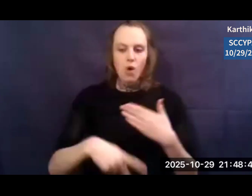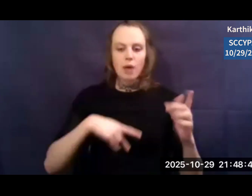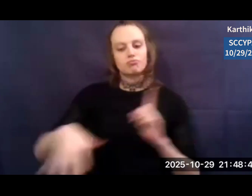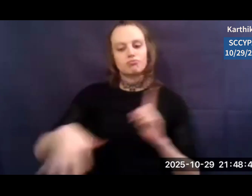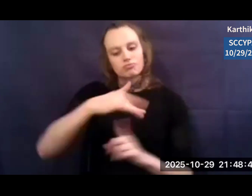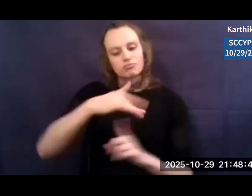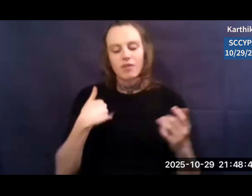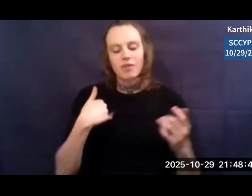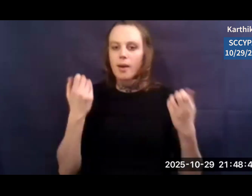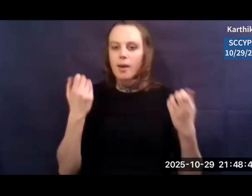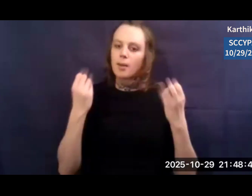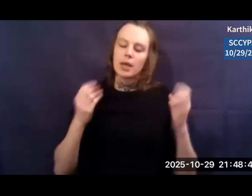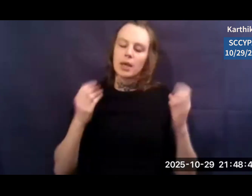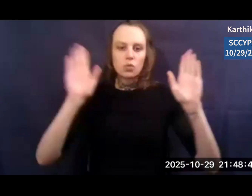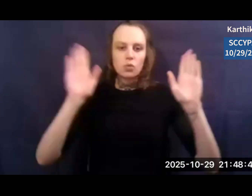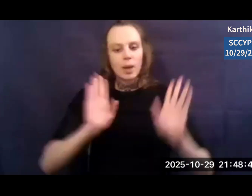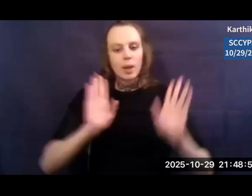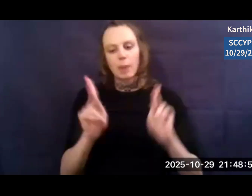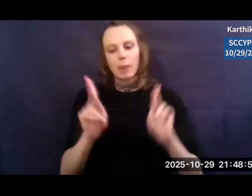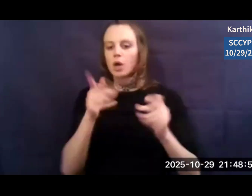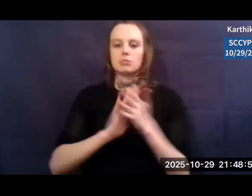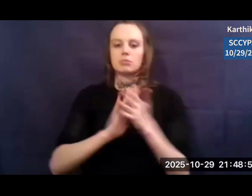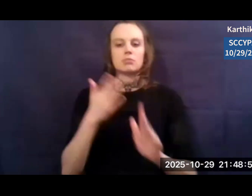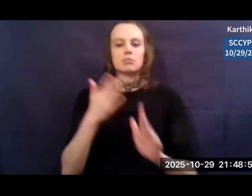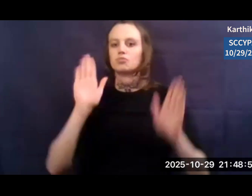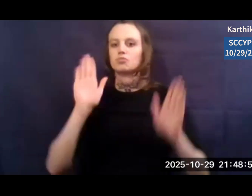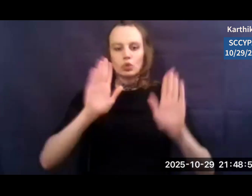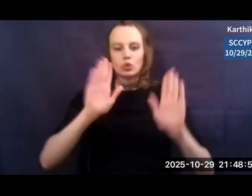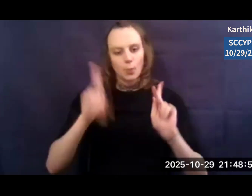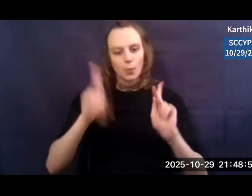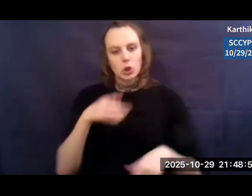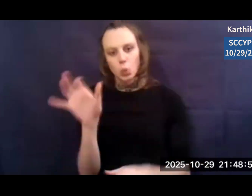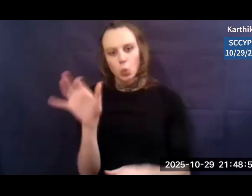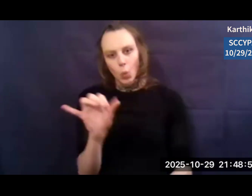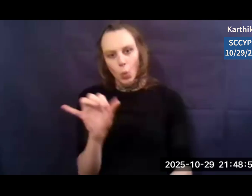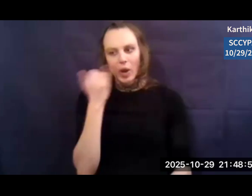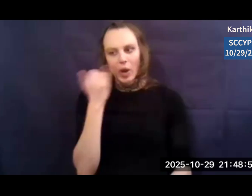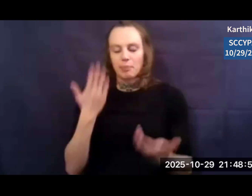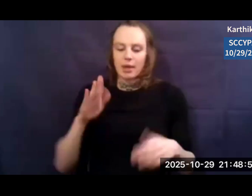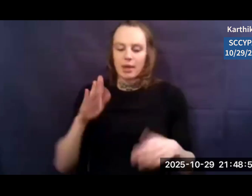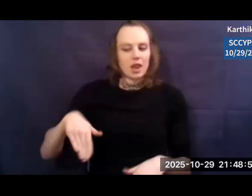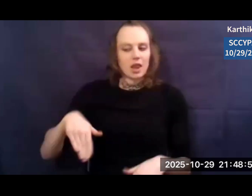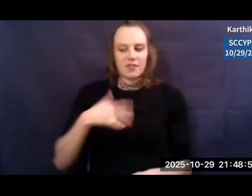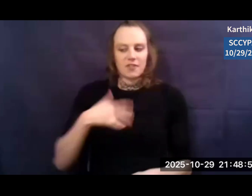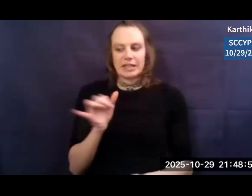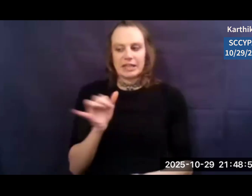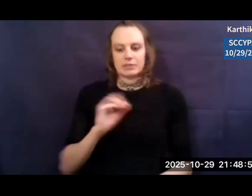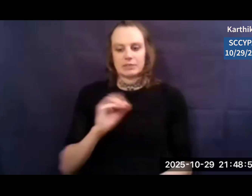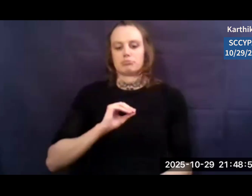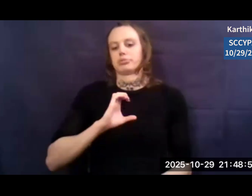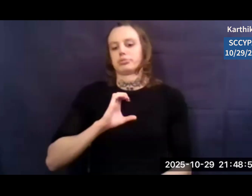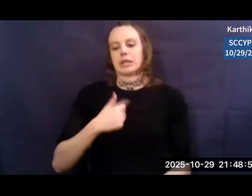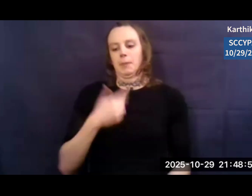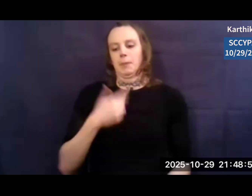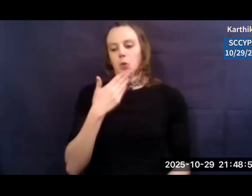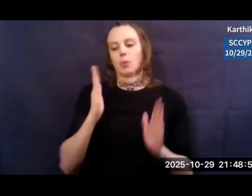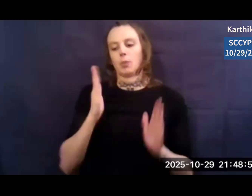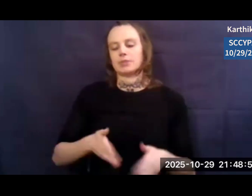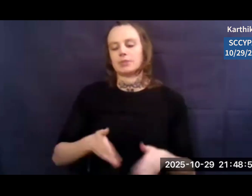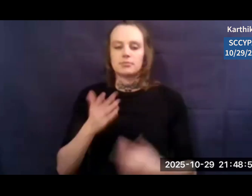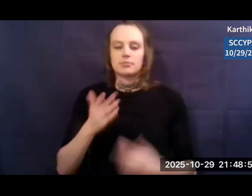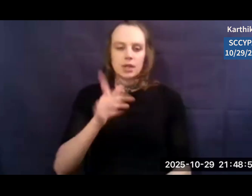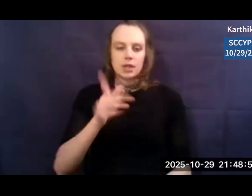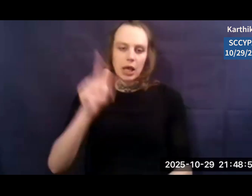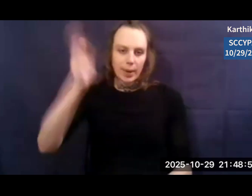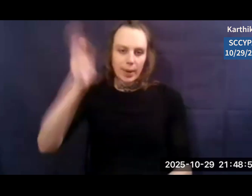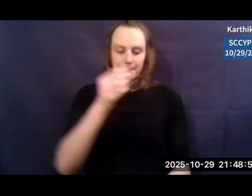wonderful people and to become like a wonderful person yourself if you don't feel that you are right now. Um, so